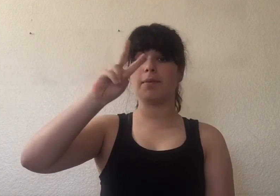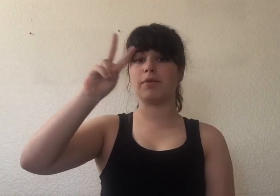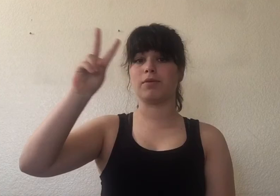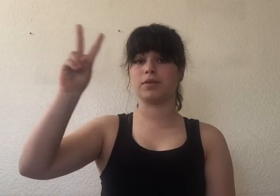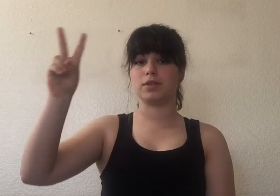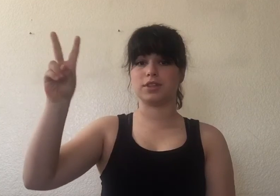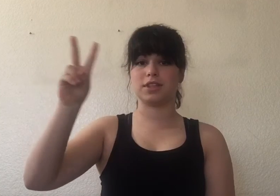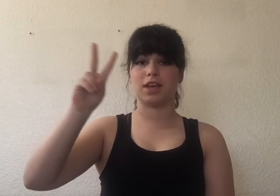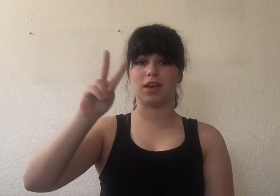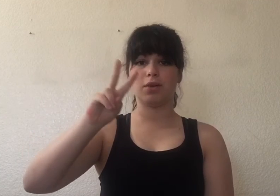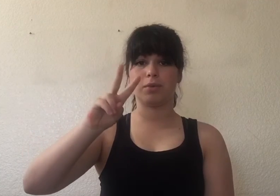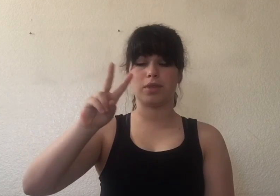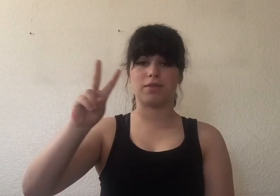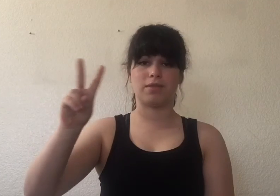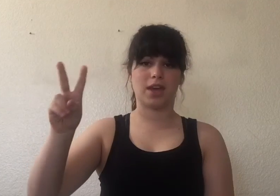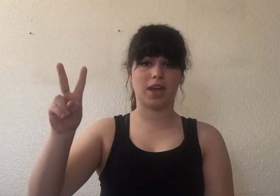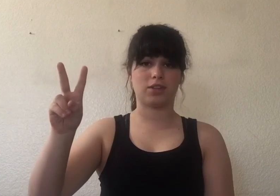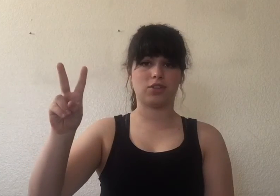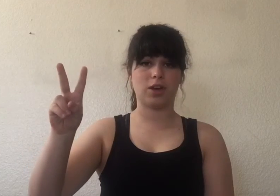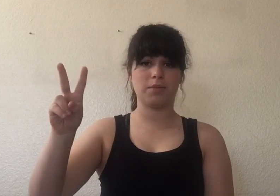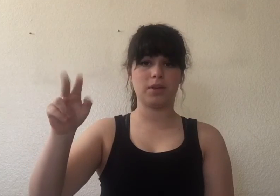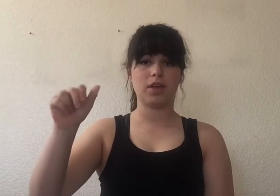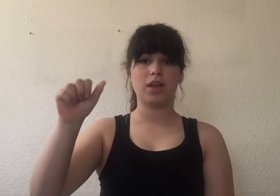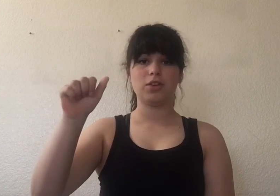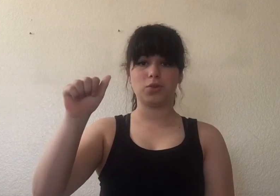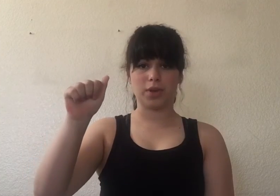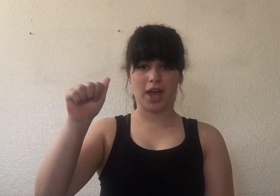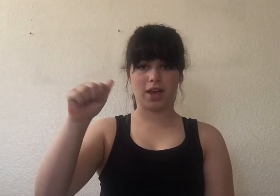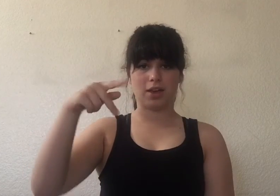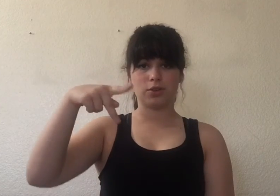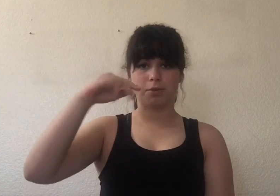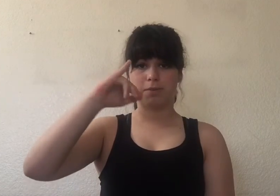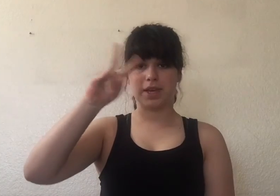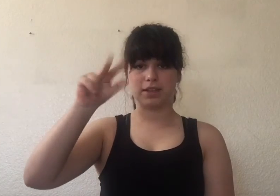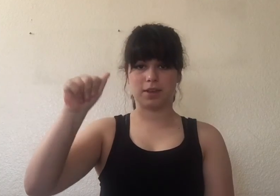double Z with a V hand shape to an A, so pizza.